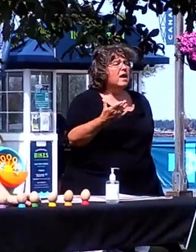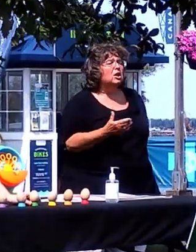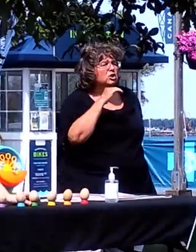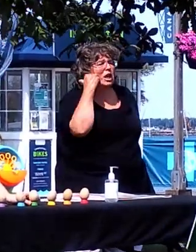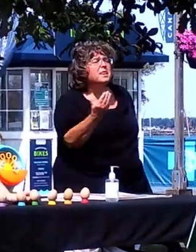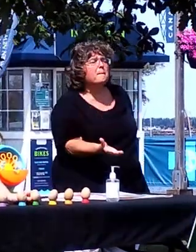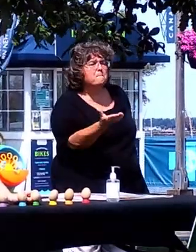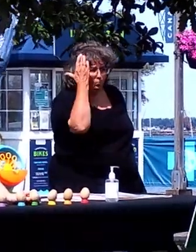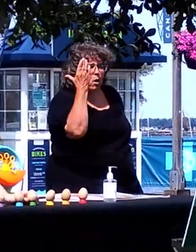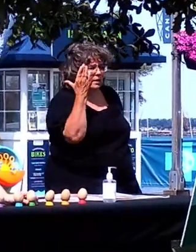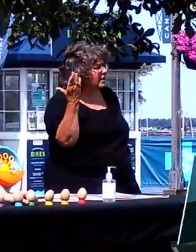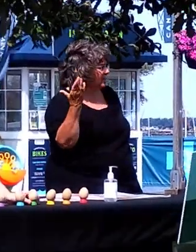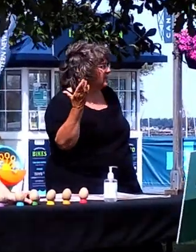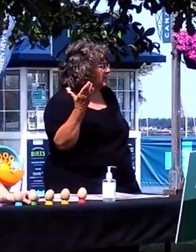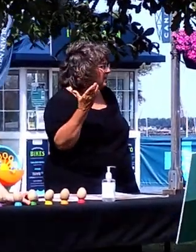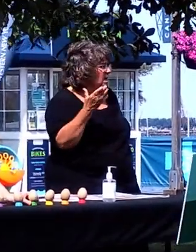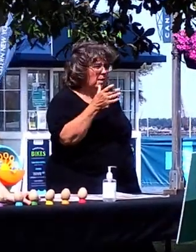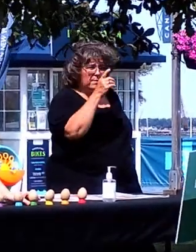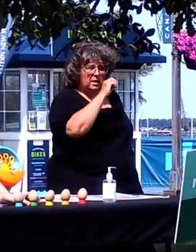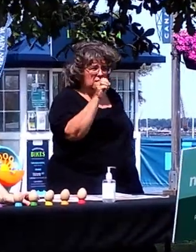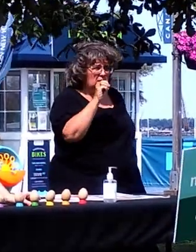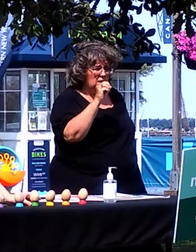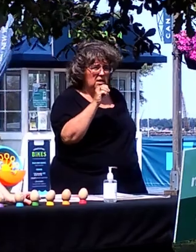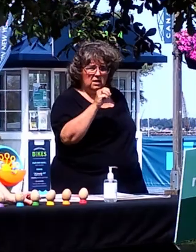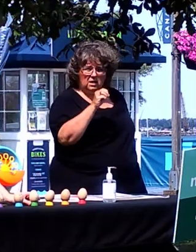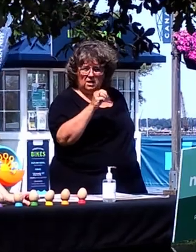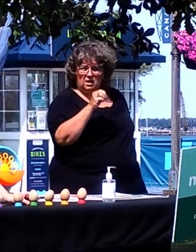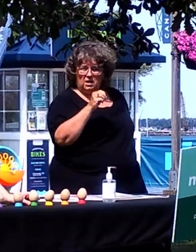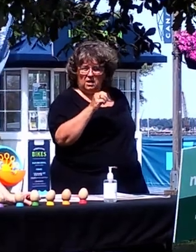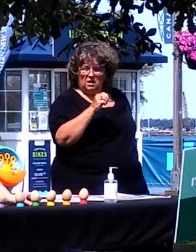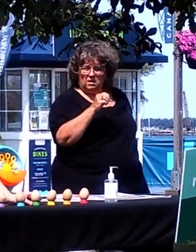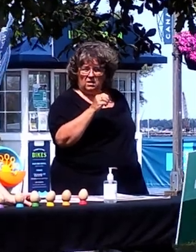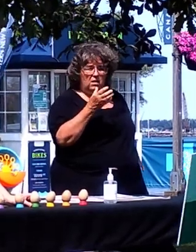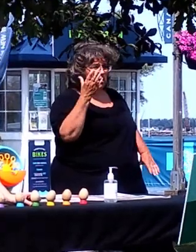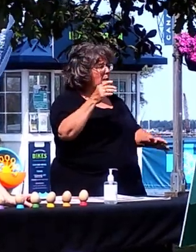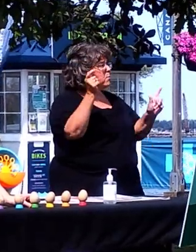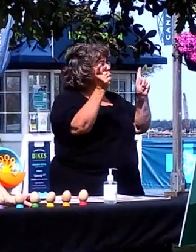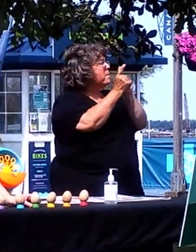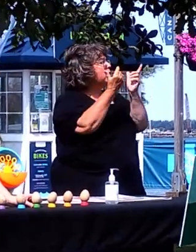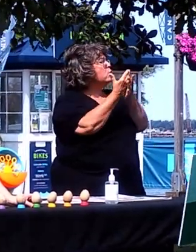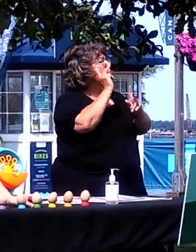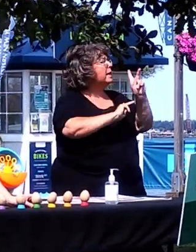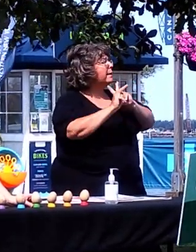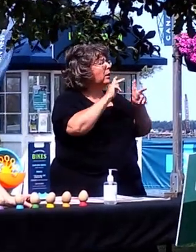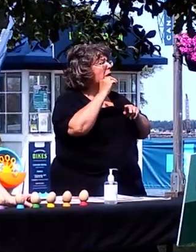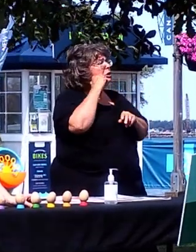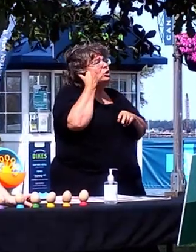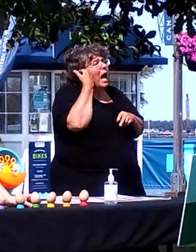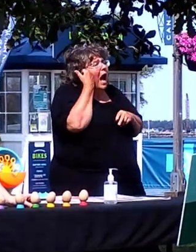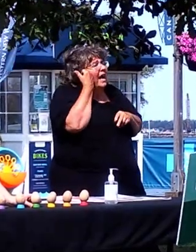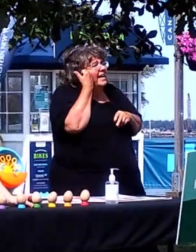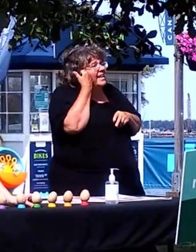In the morning, you sometimes feel shy because there's no things to do in the morning, right? Maybe when you meet new people.